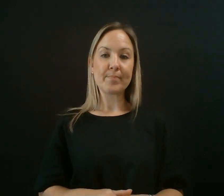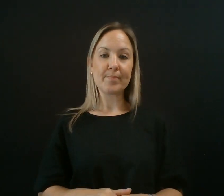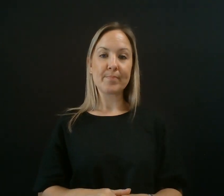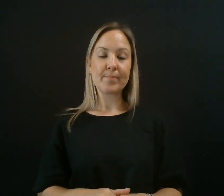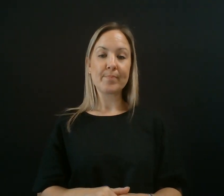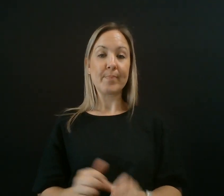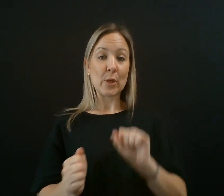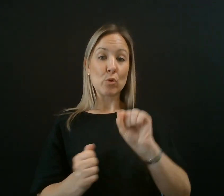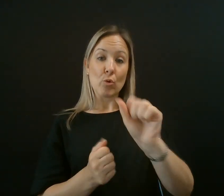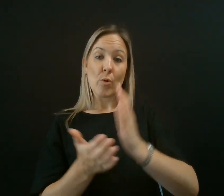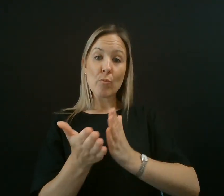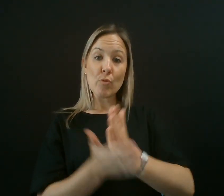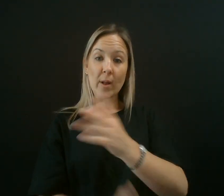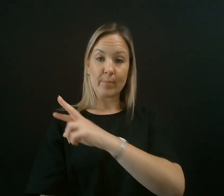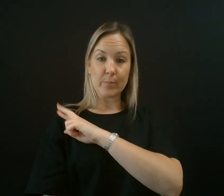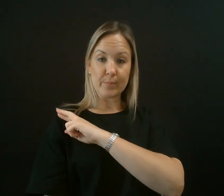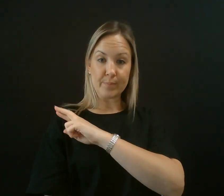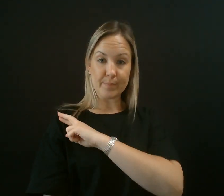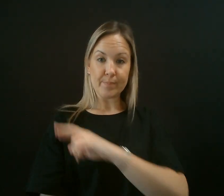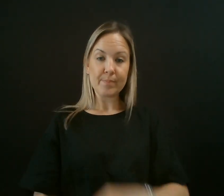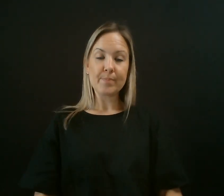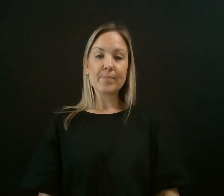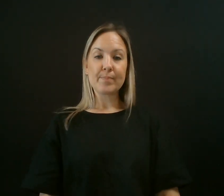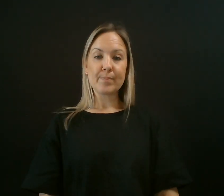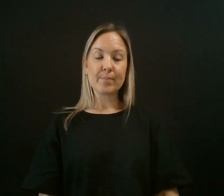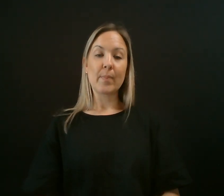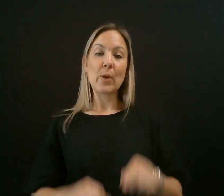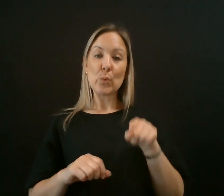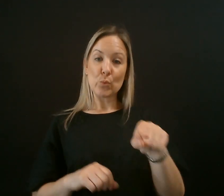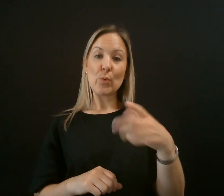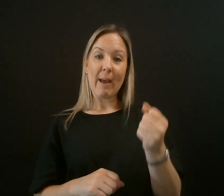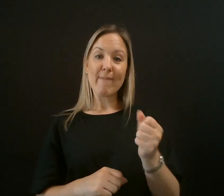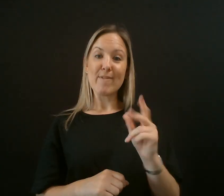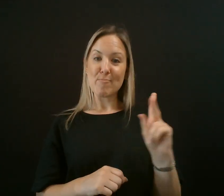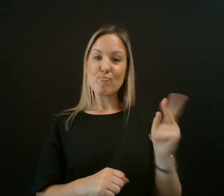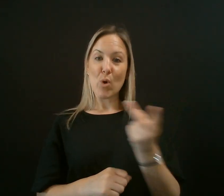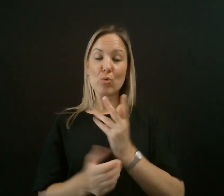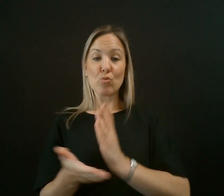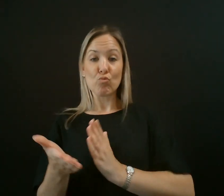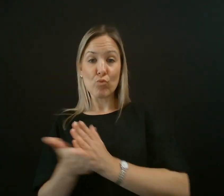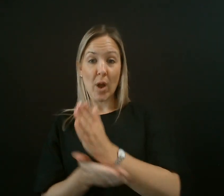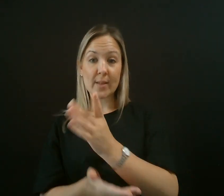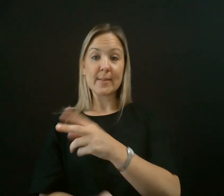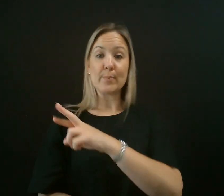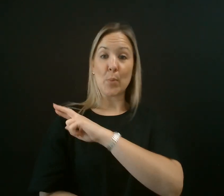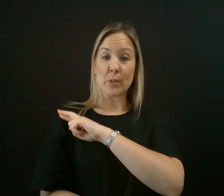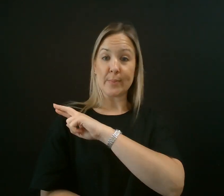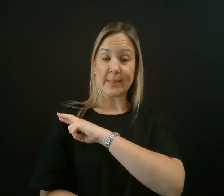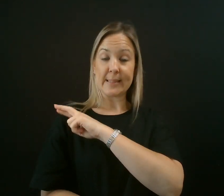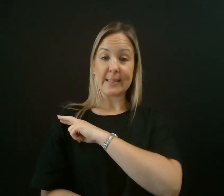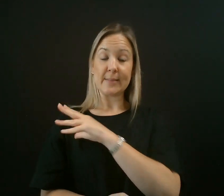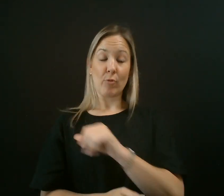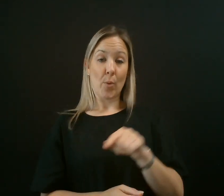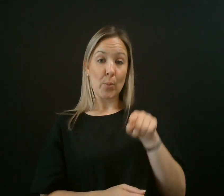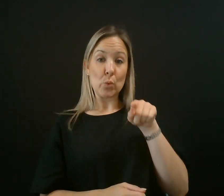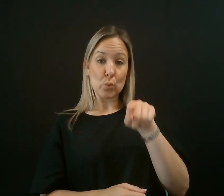Your rights and responsibilities. You have both rights and responsibilities arising from you being a participant in